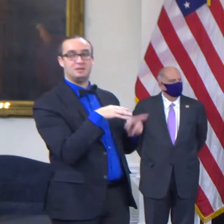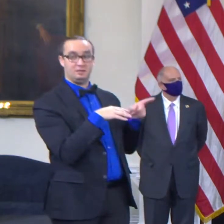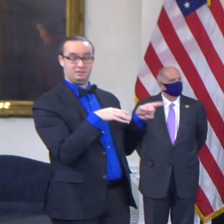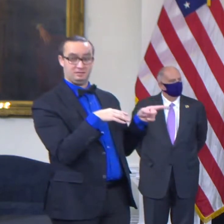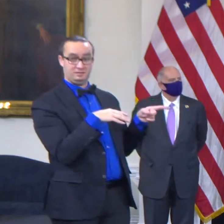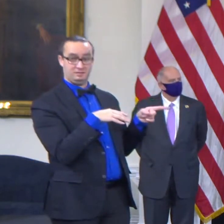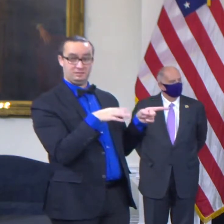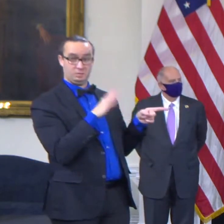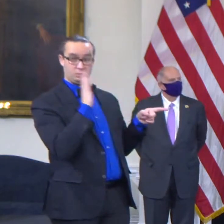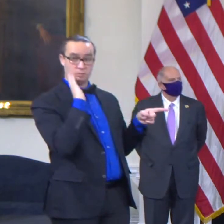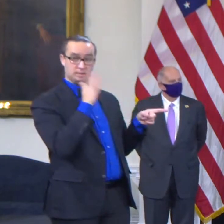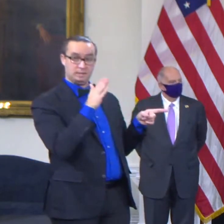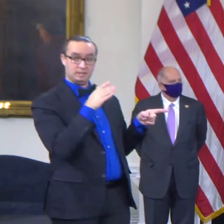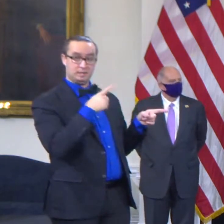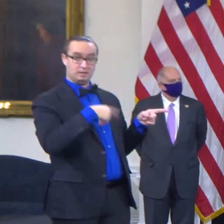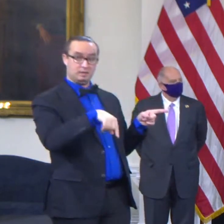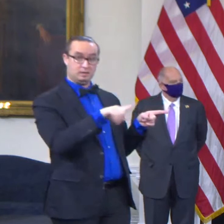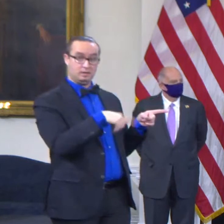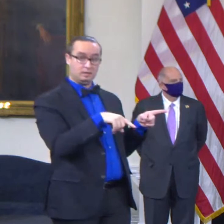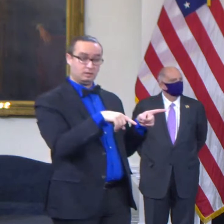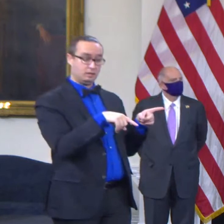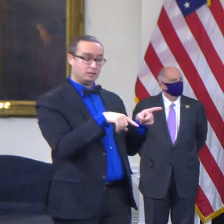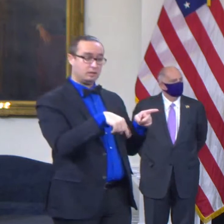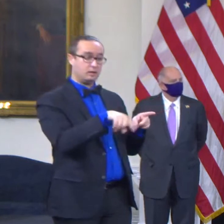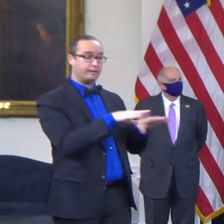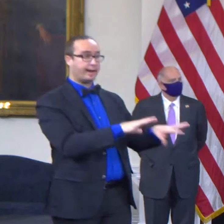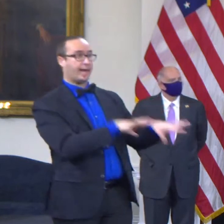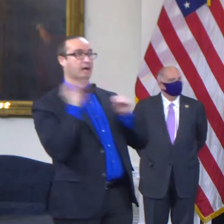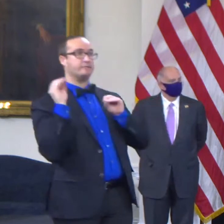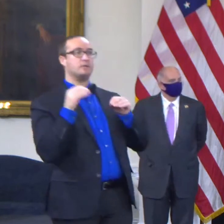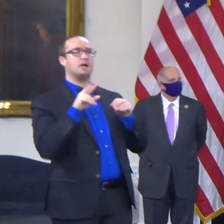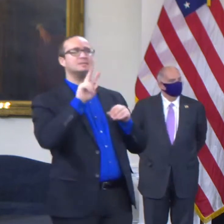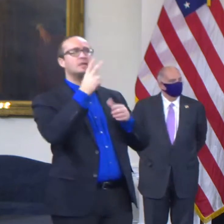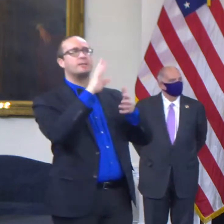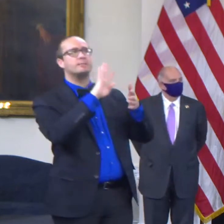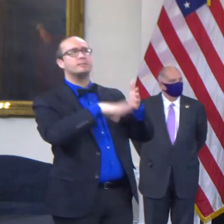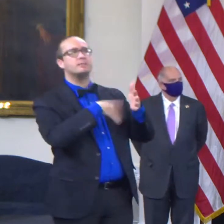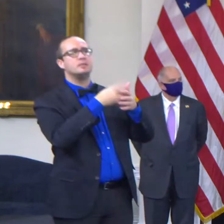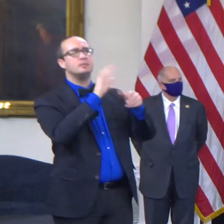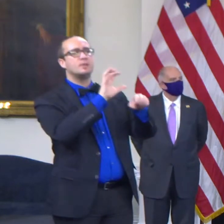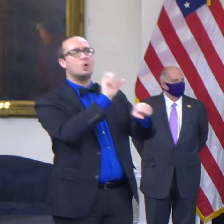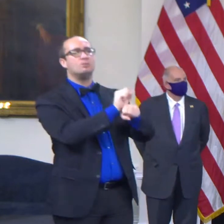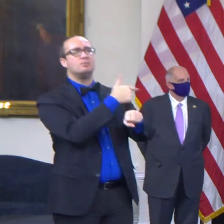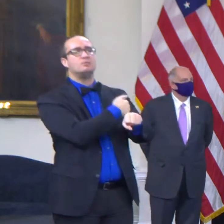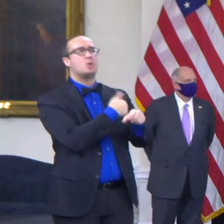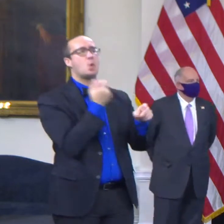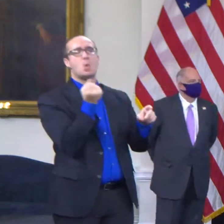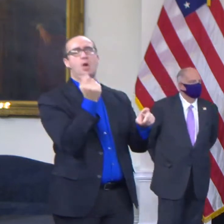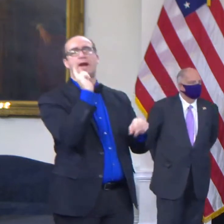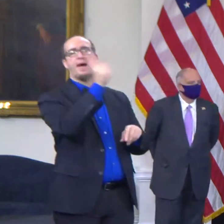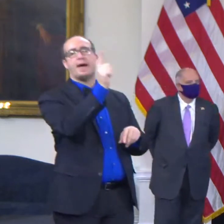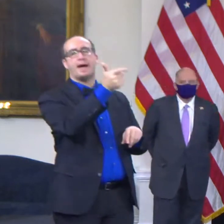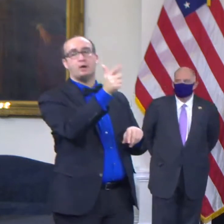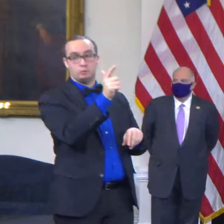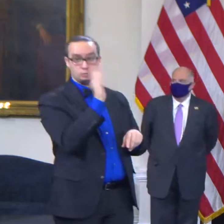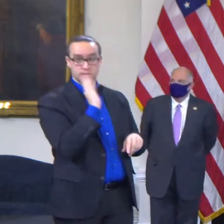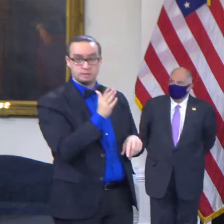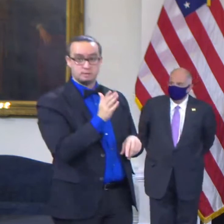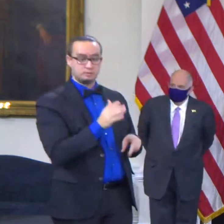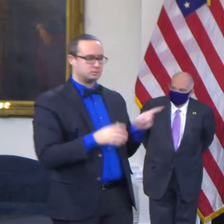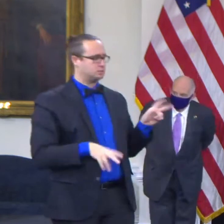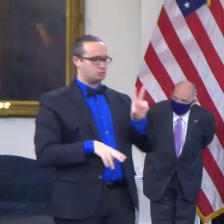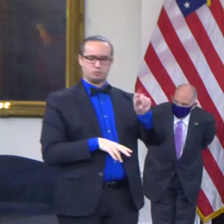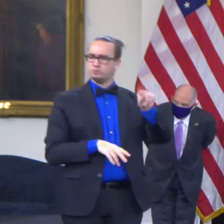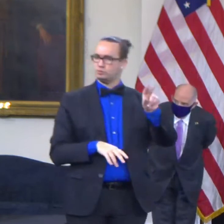Correct. They will know, yes, yes. We schedule, you schedule with your second appointment when you leave. I have a question